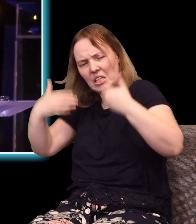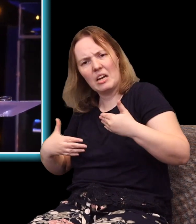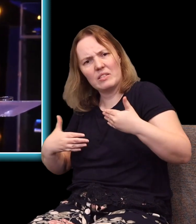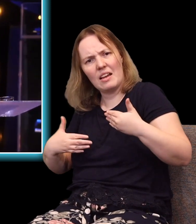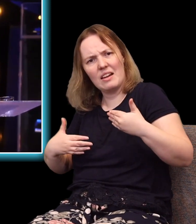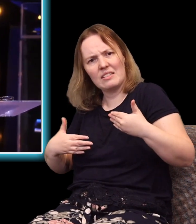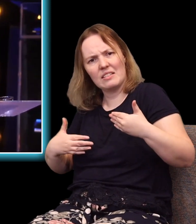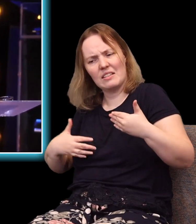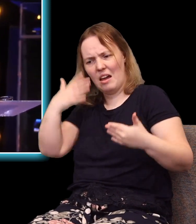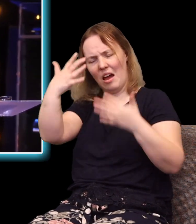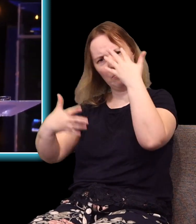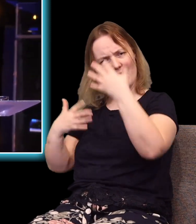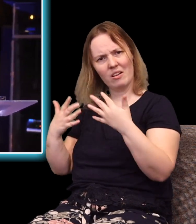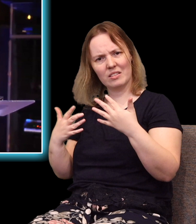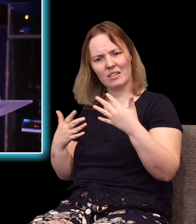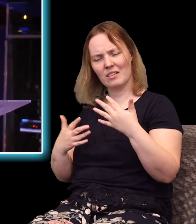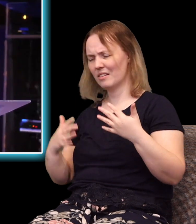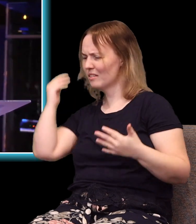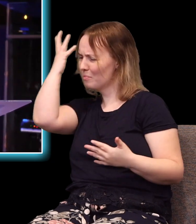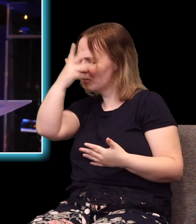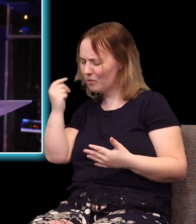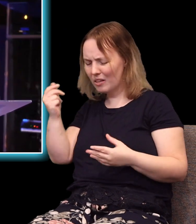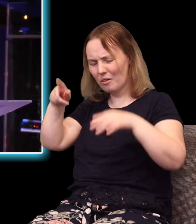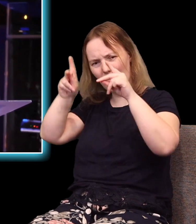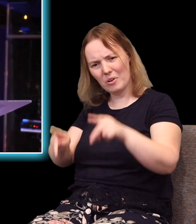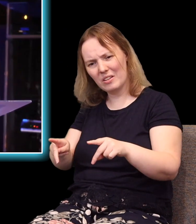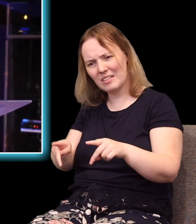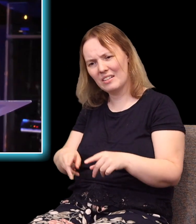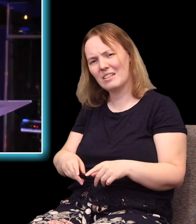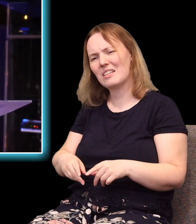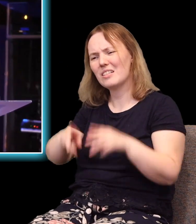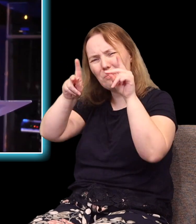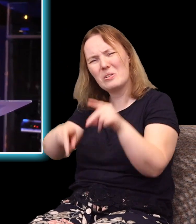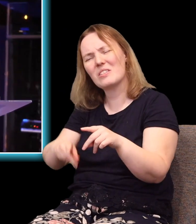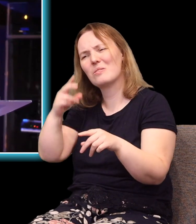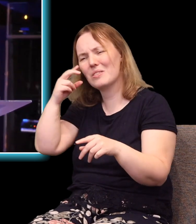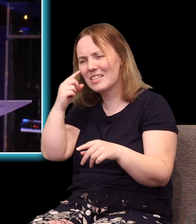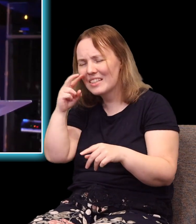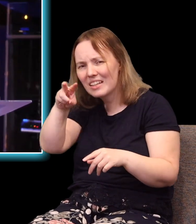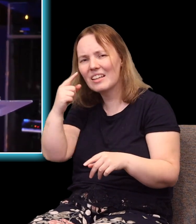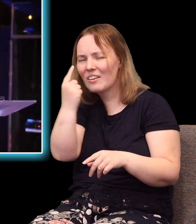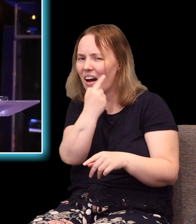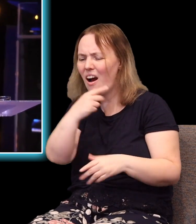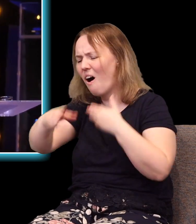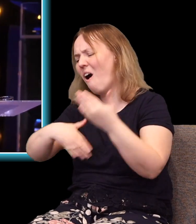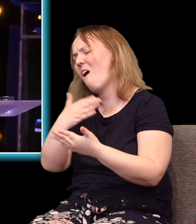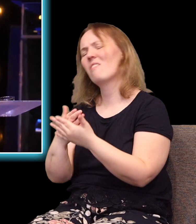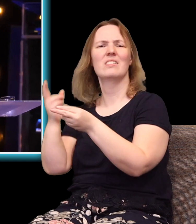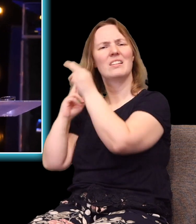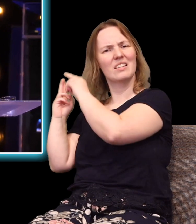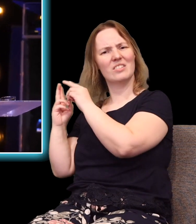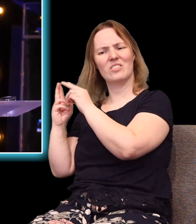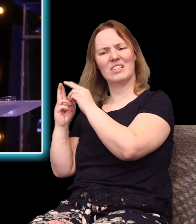our spouse. There's nothing wrong with that. But it's the beauty of the person that you fall in love with. It's the person that you see in their eyes. It's all the history you have together,